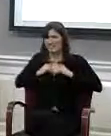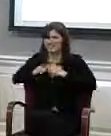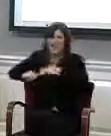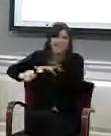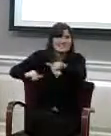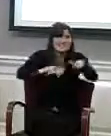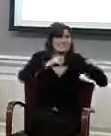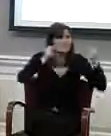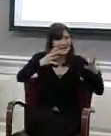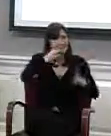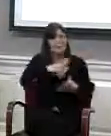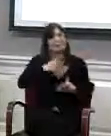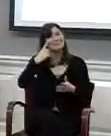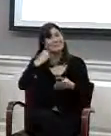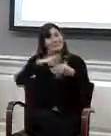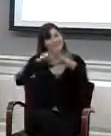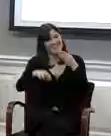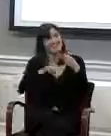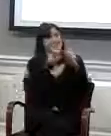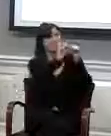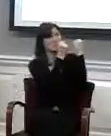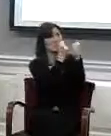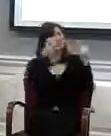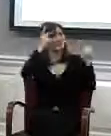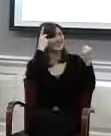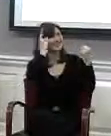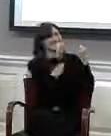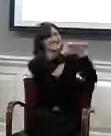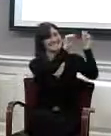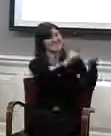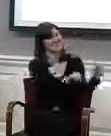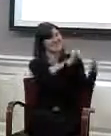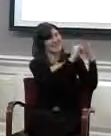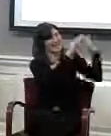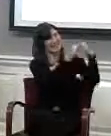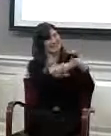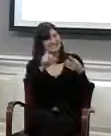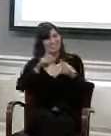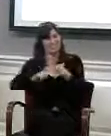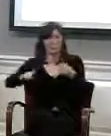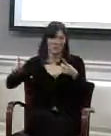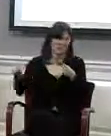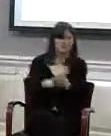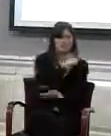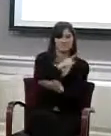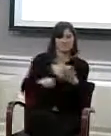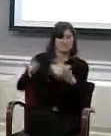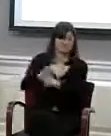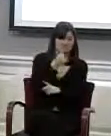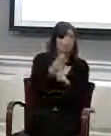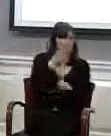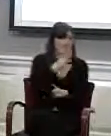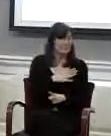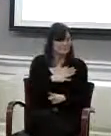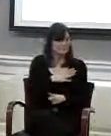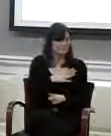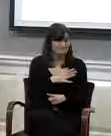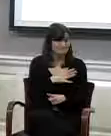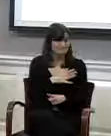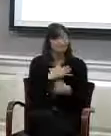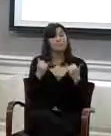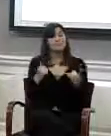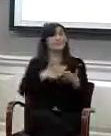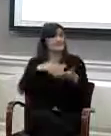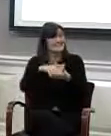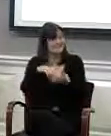of a socio-political system leading to human rights violations of women. So, now to the study. In